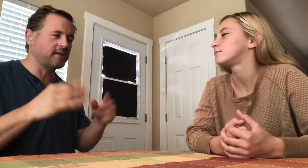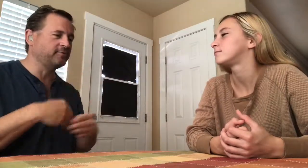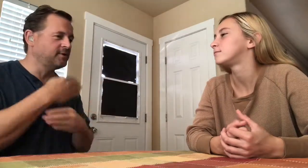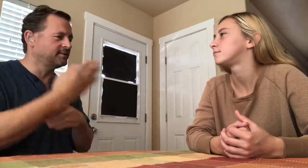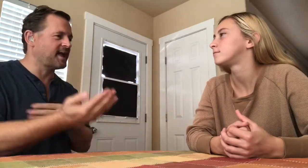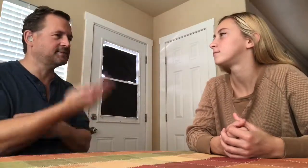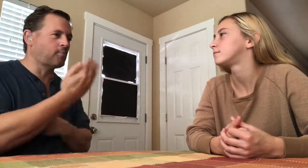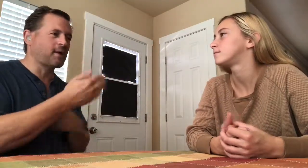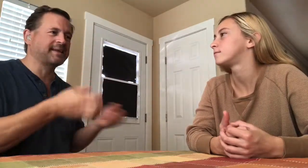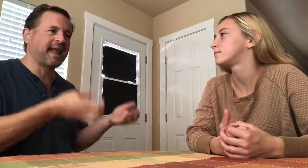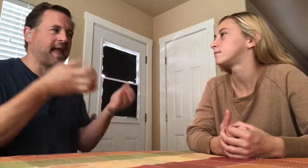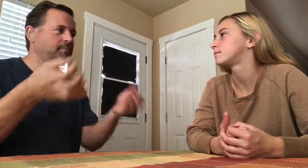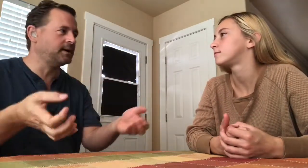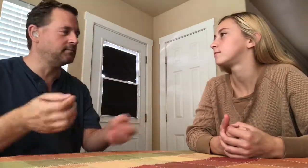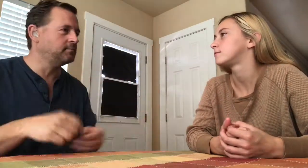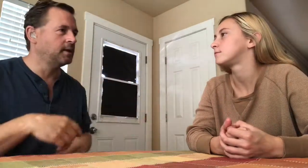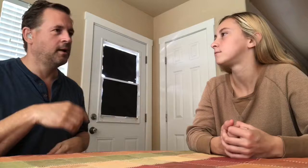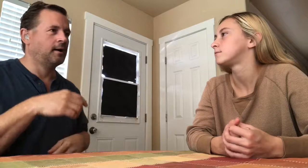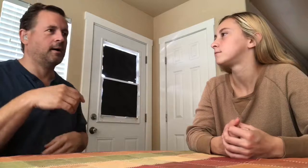together. Next morning came in,